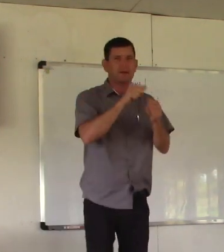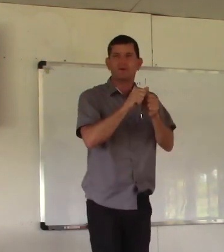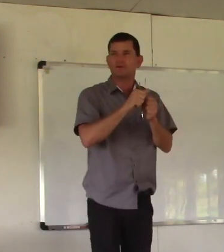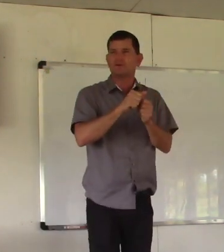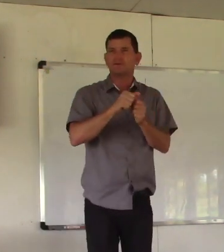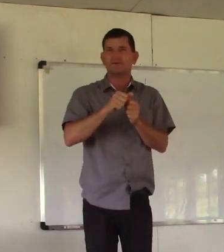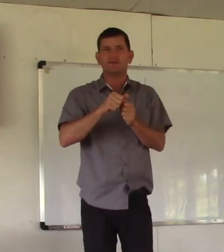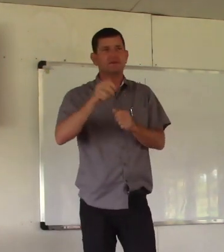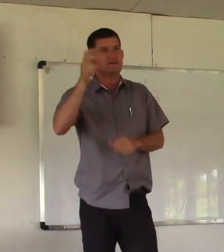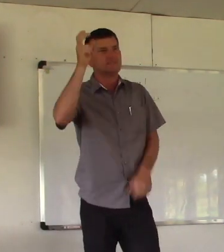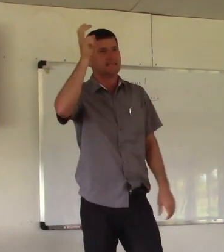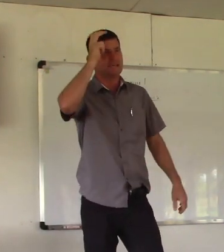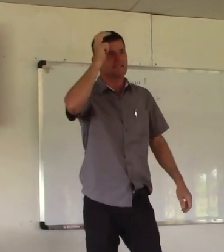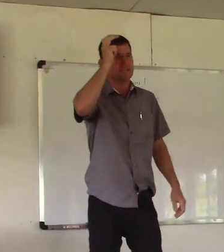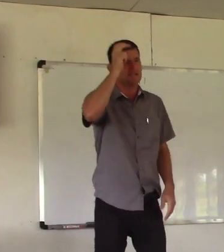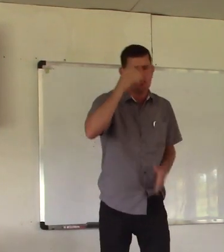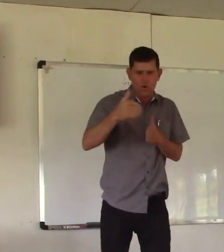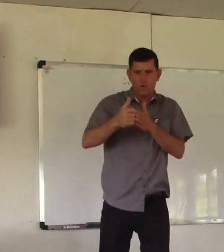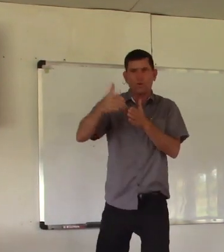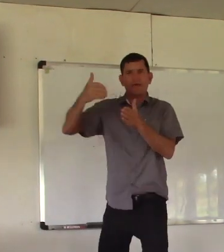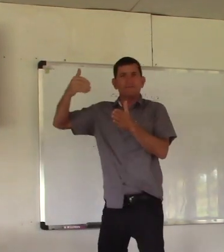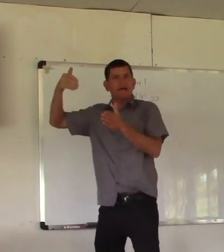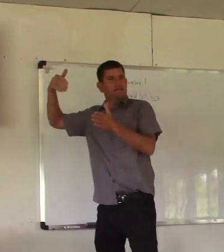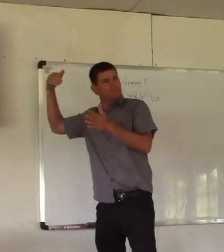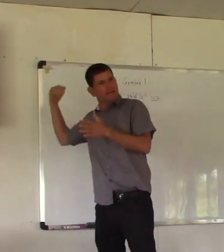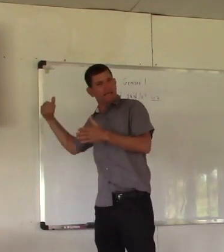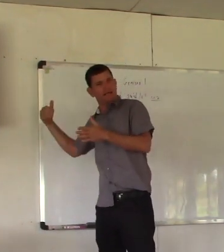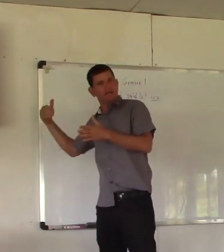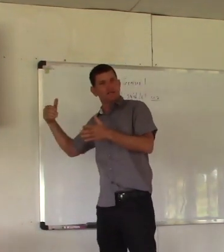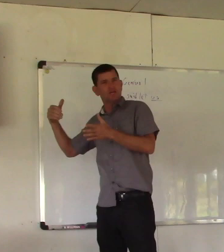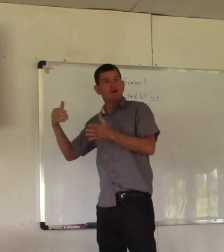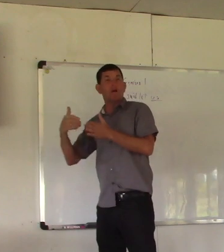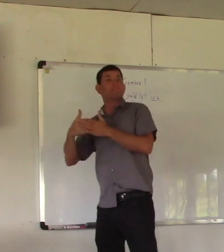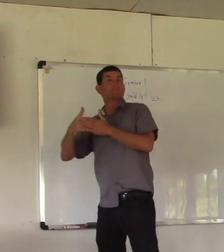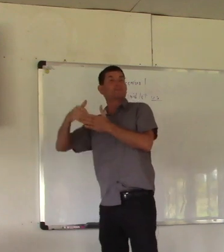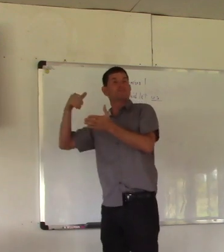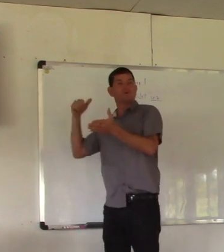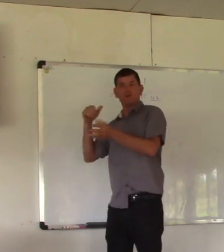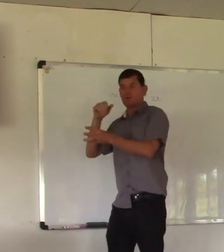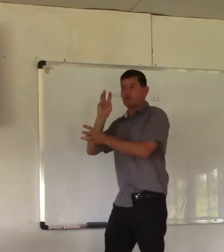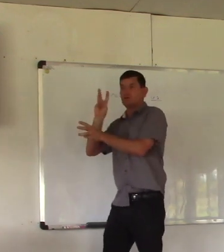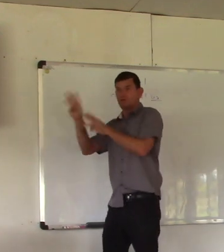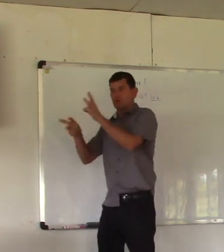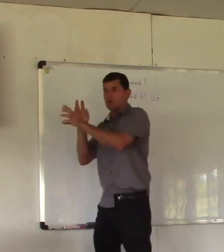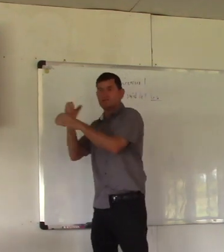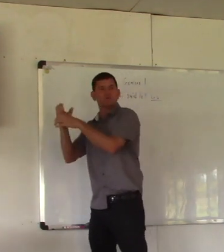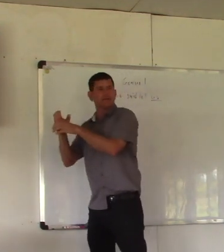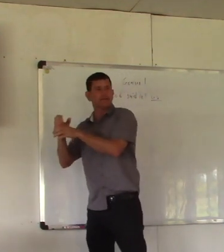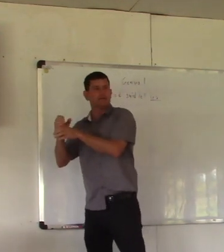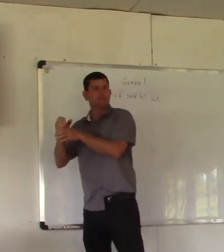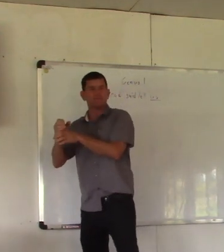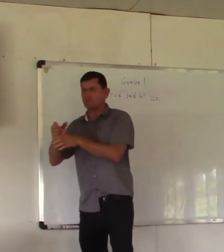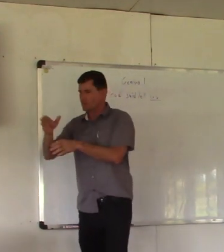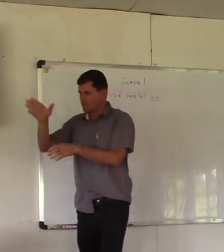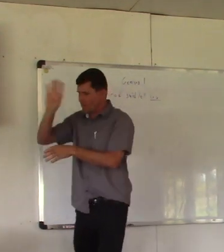Remember Satan way back at the beginning, before the world was created.